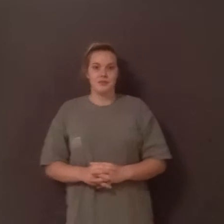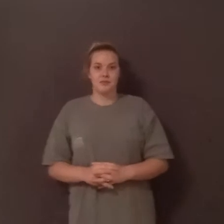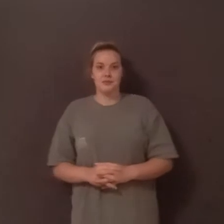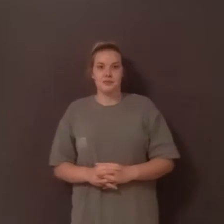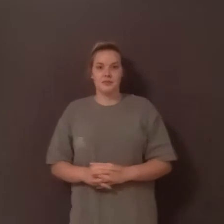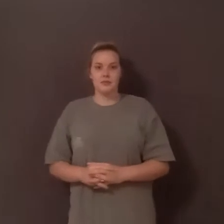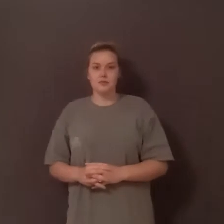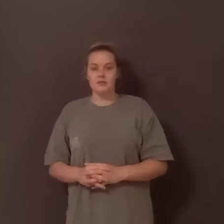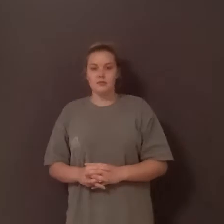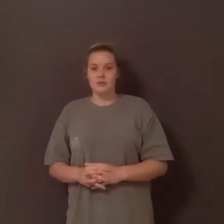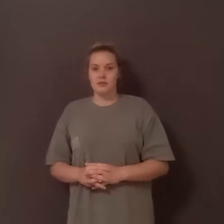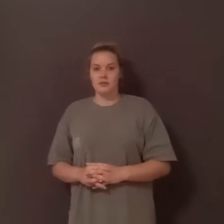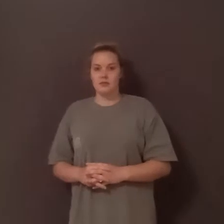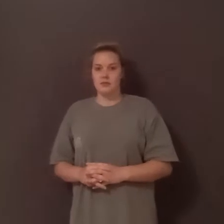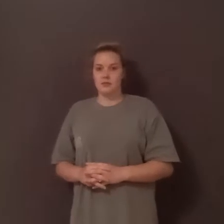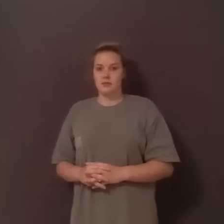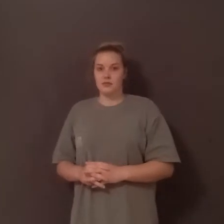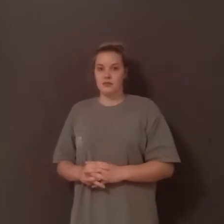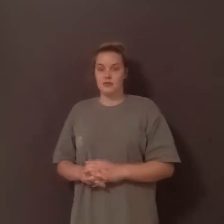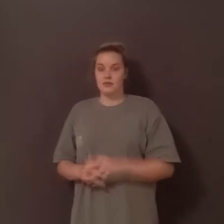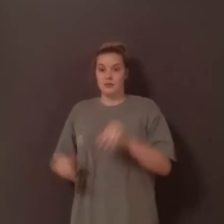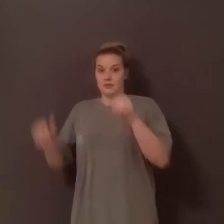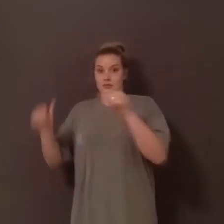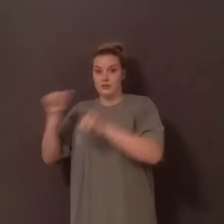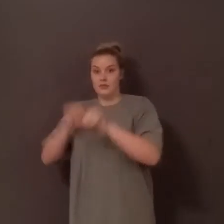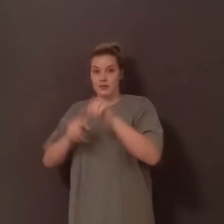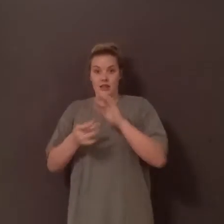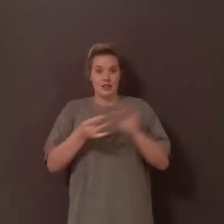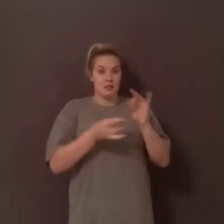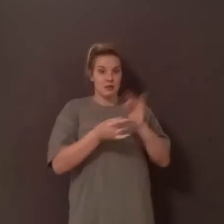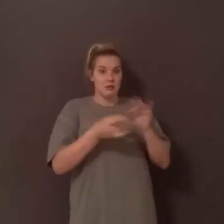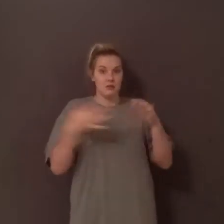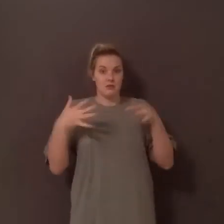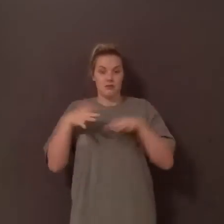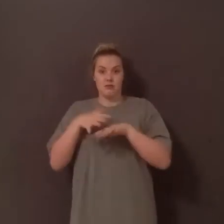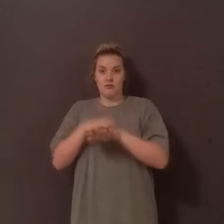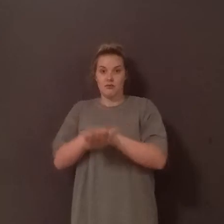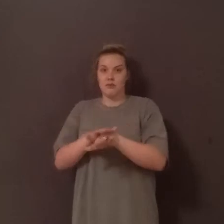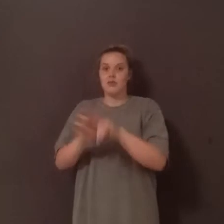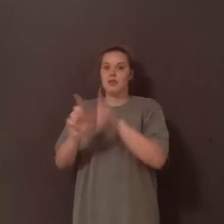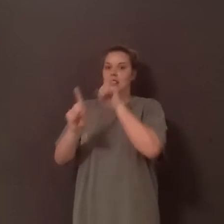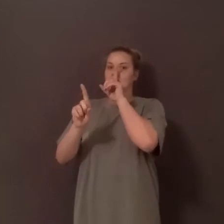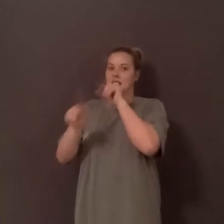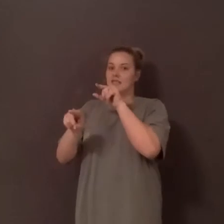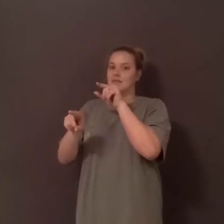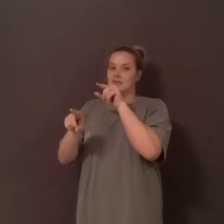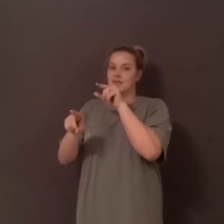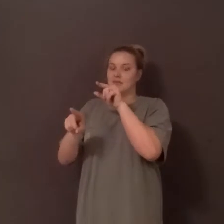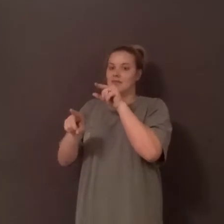They sent her over. The church. Don't you think? No, they're not that sophisticated. Honey trap. They're not that